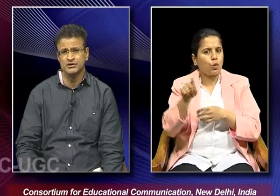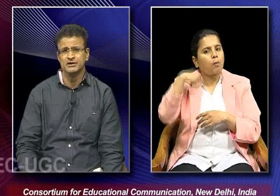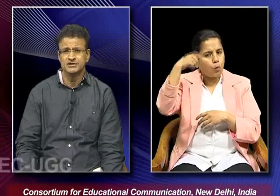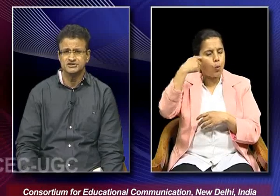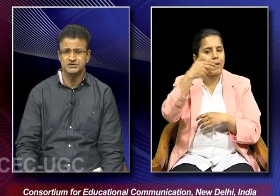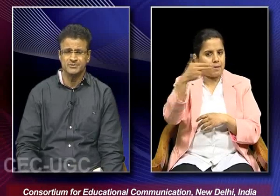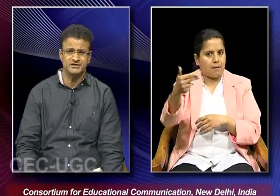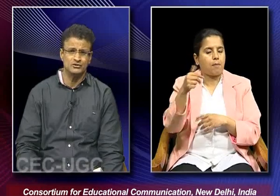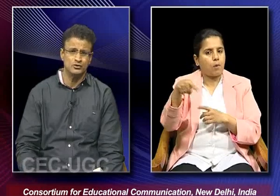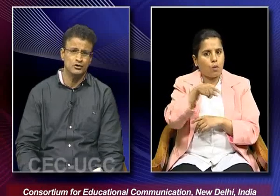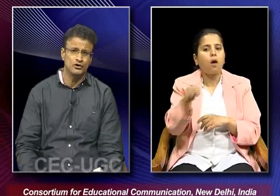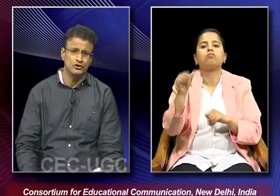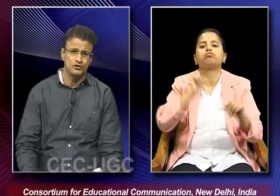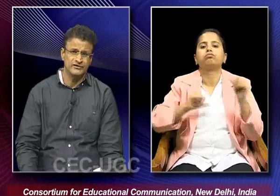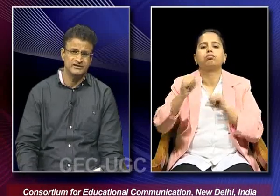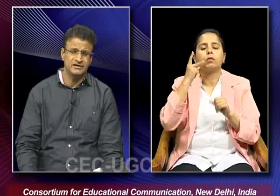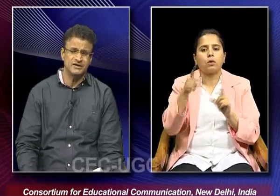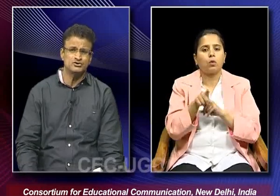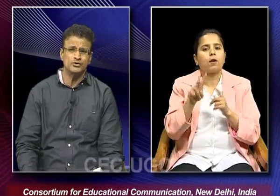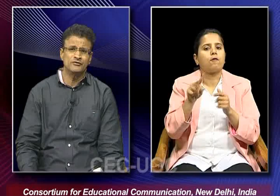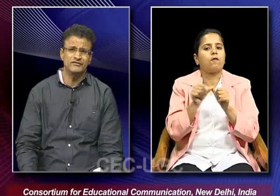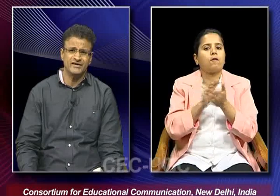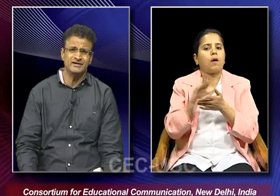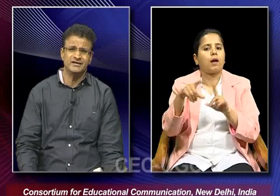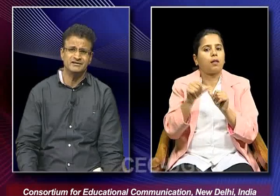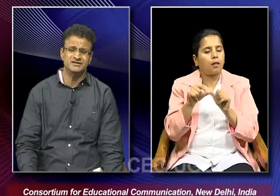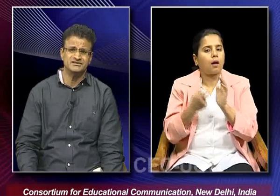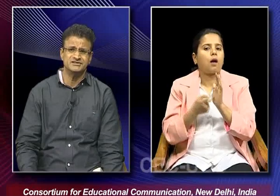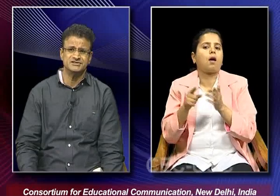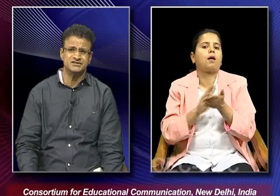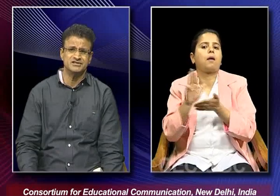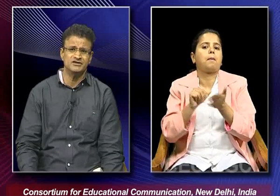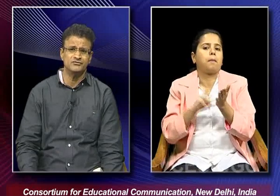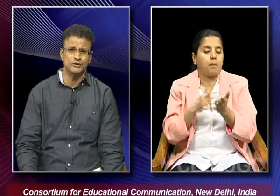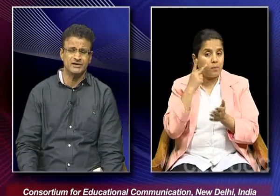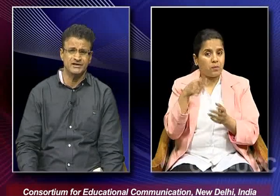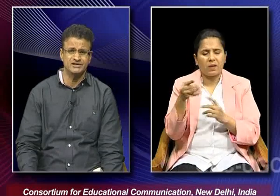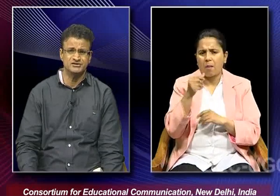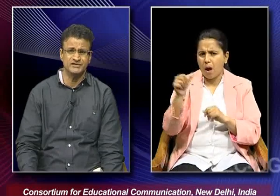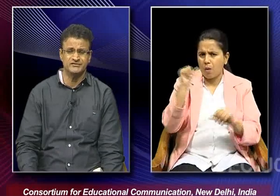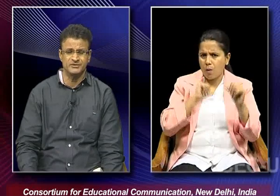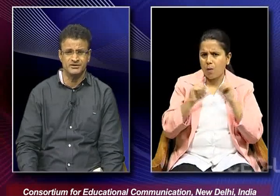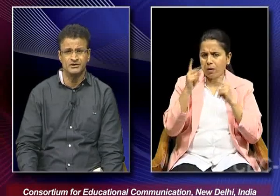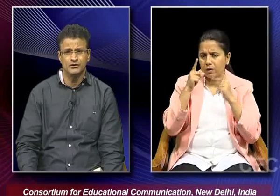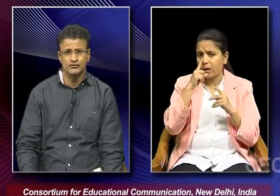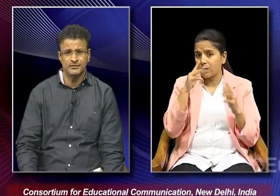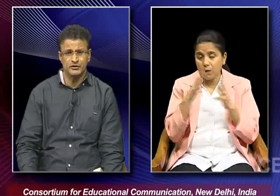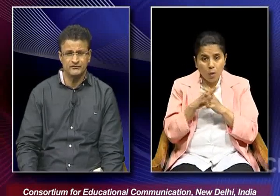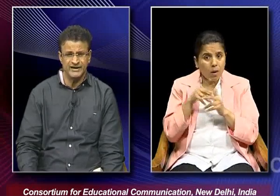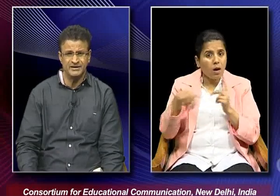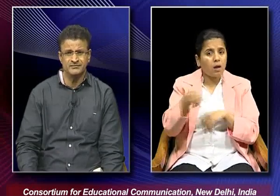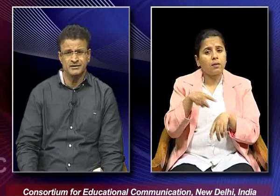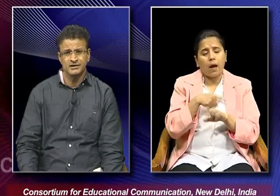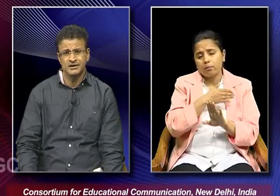Trishul, she played the role of Wahida Rehman. So we find that such kind of portrayals, where women over a period